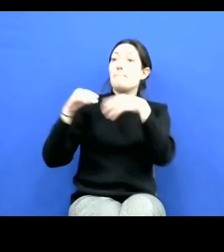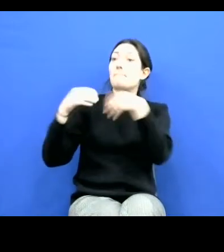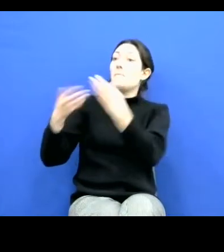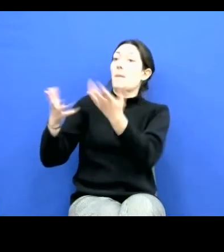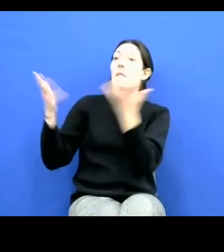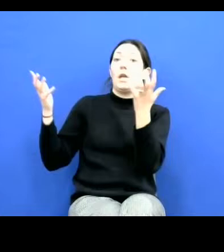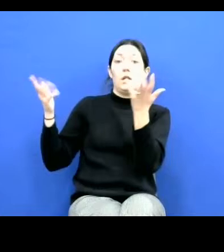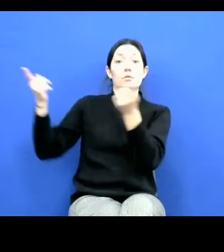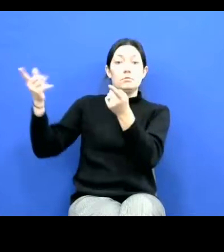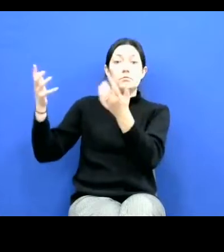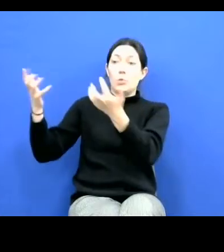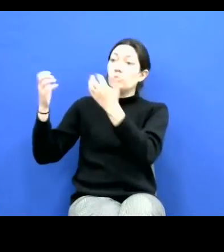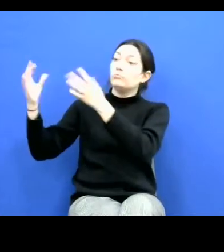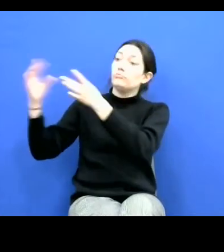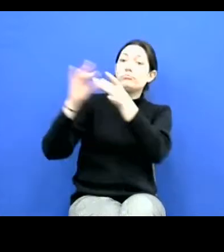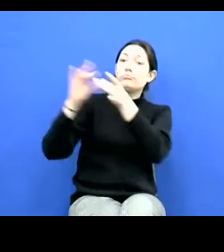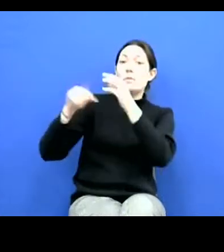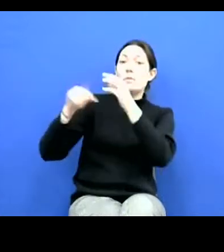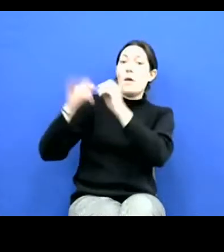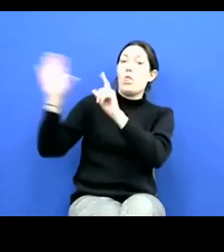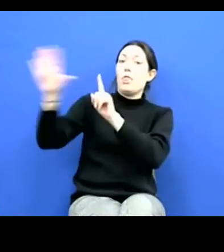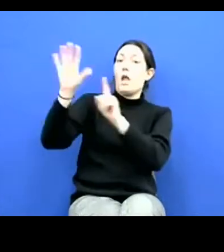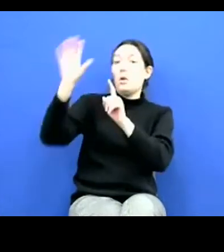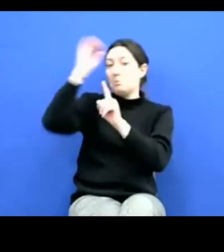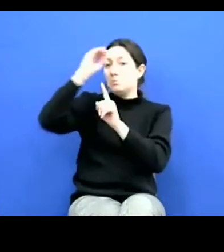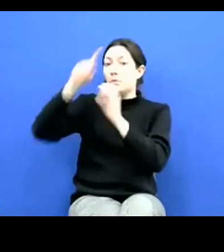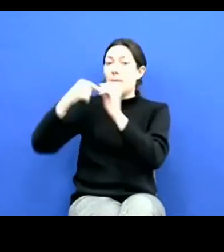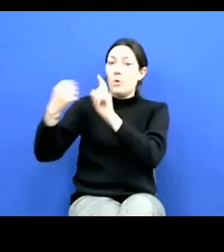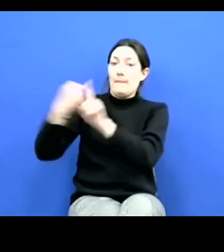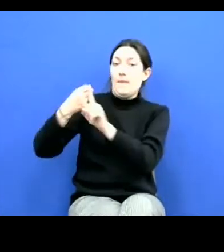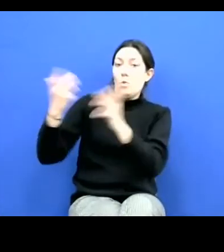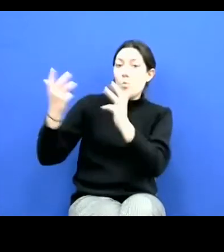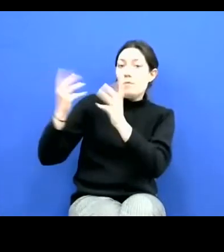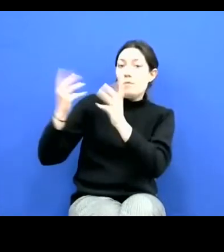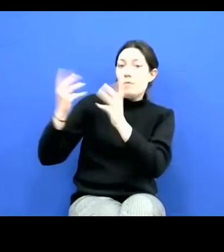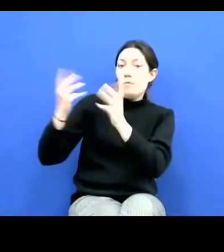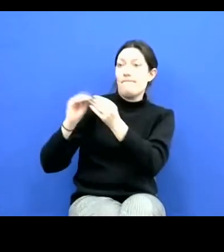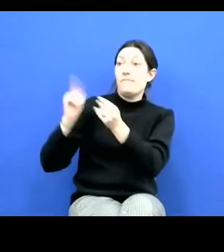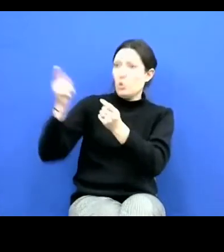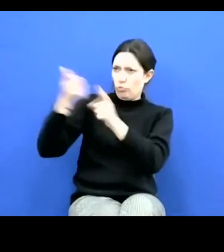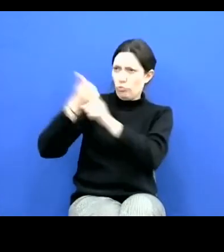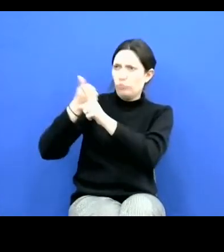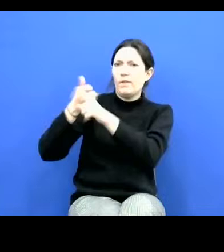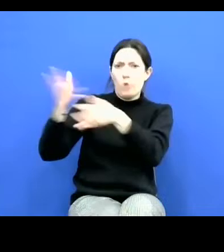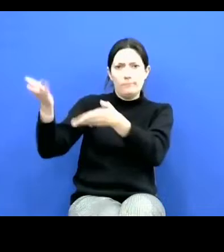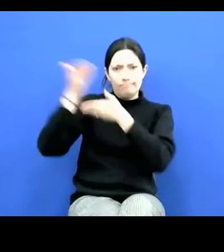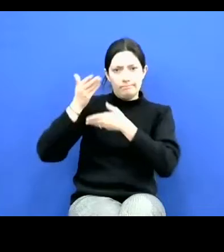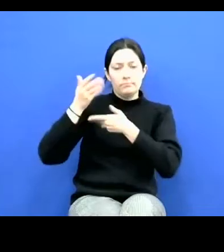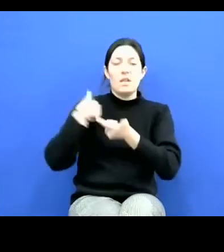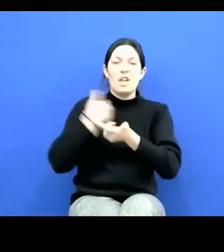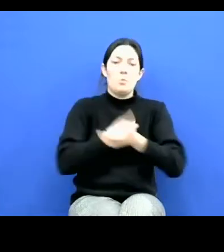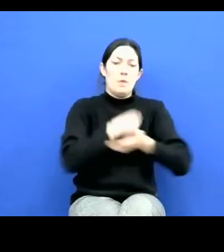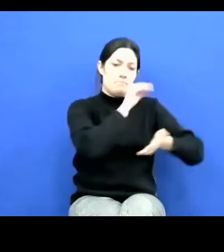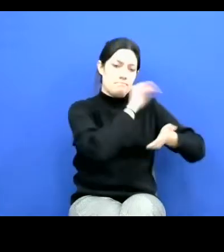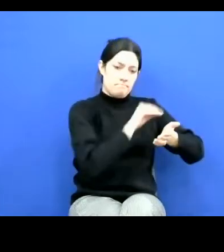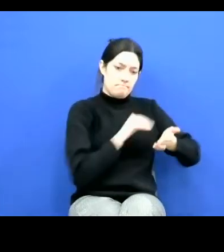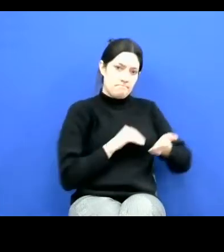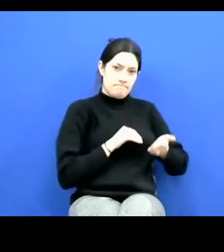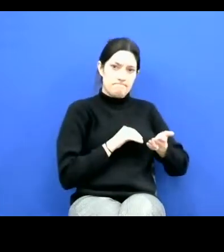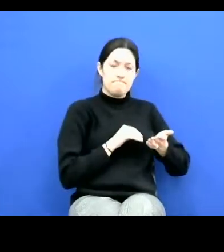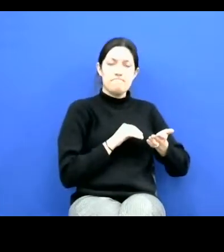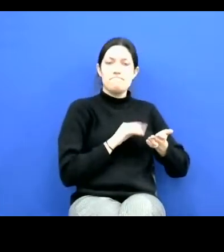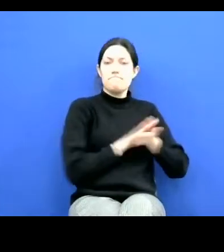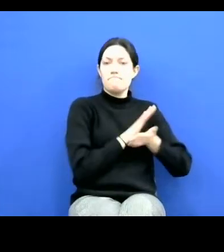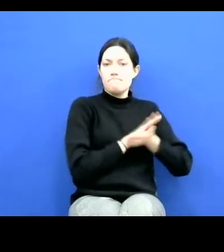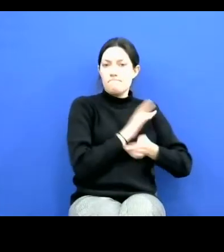them up. What happens then is we put together the seeker review.